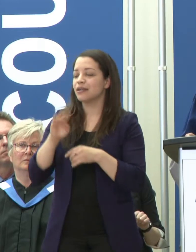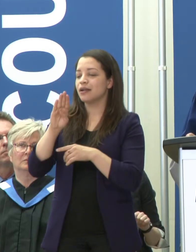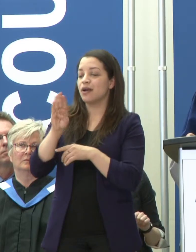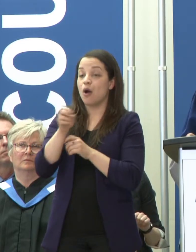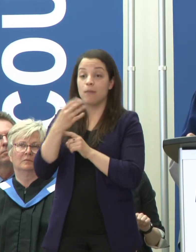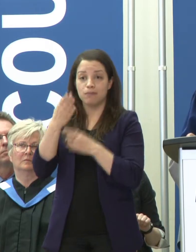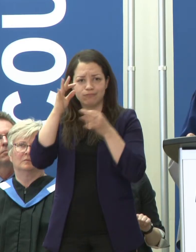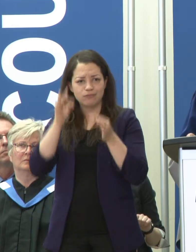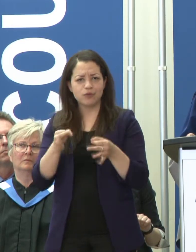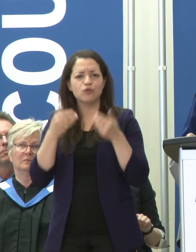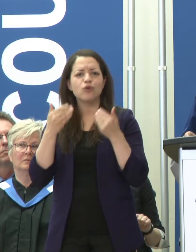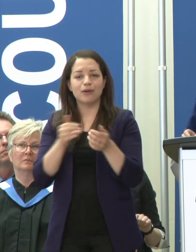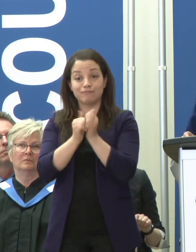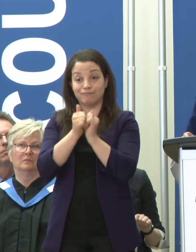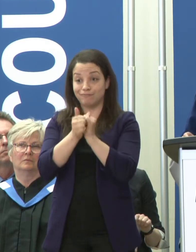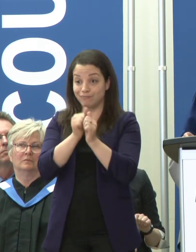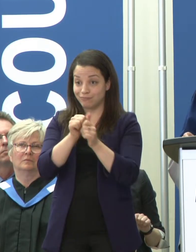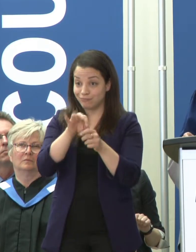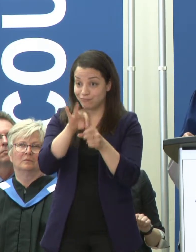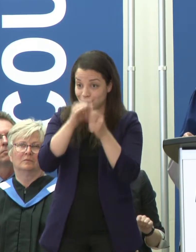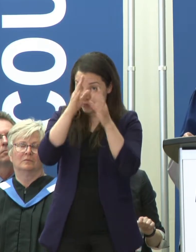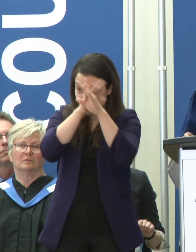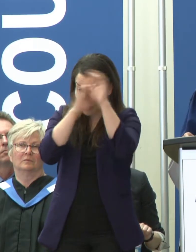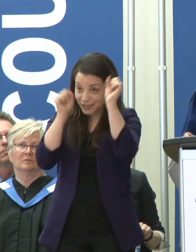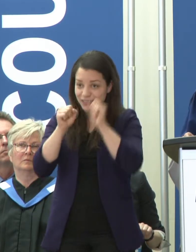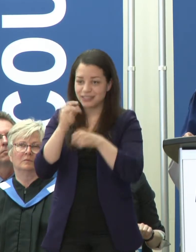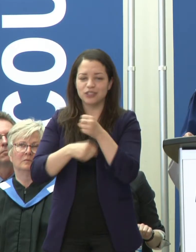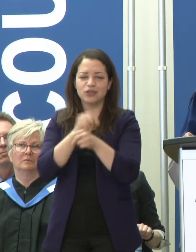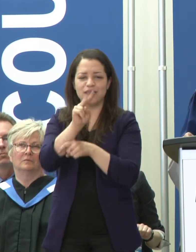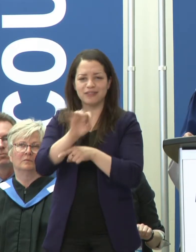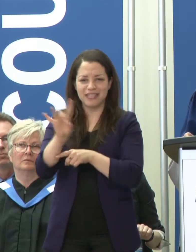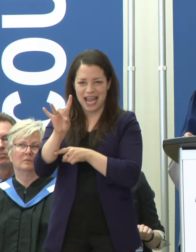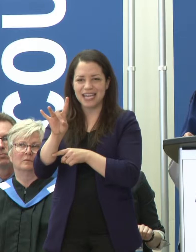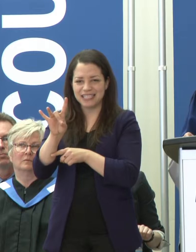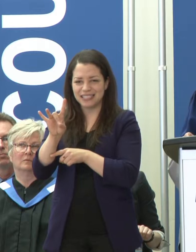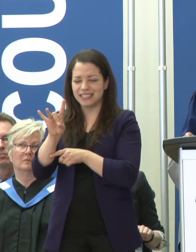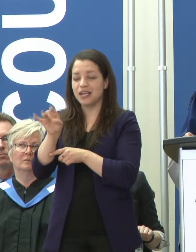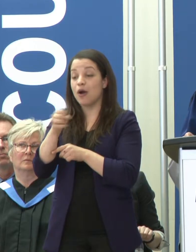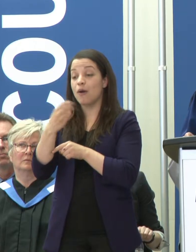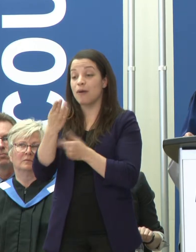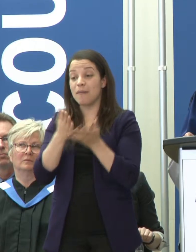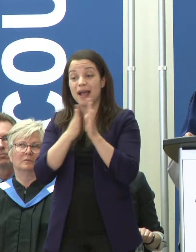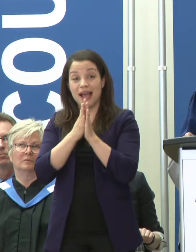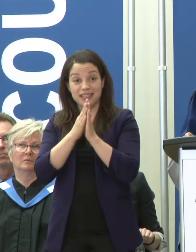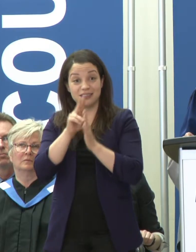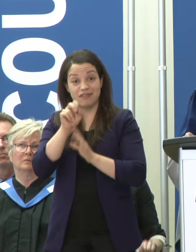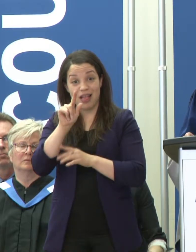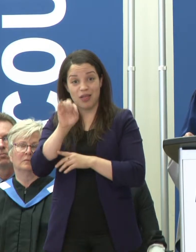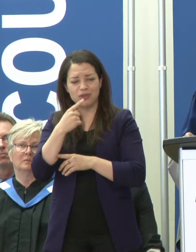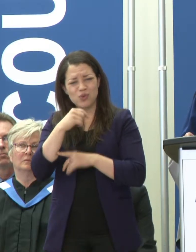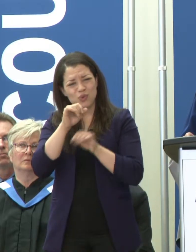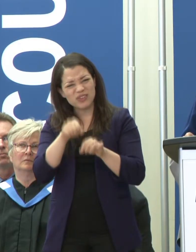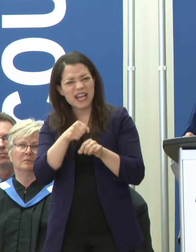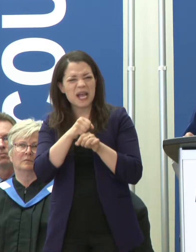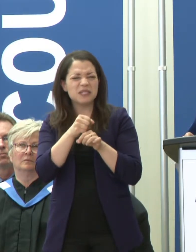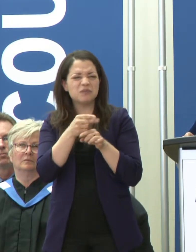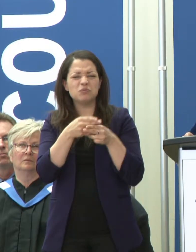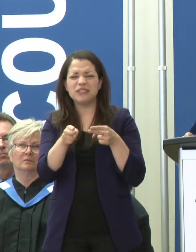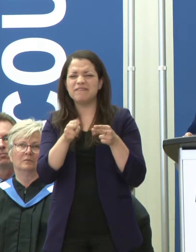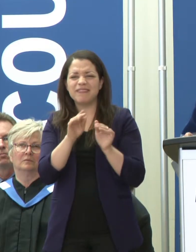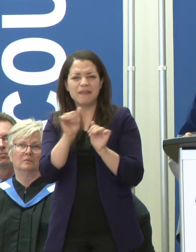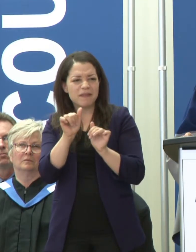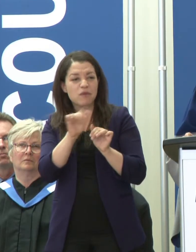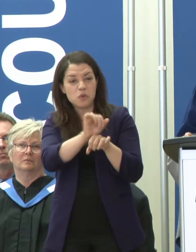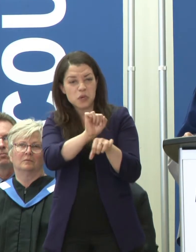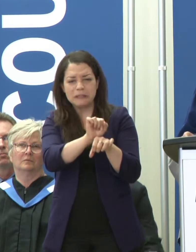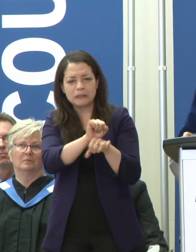Valerie to take a 6-month leave of absence from her job at the city of Chicago to help him with the campaign. Well, she stayed